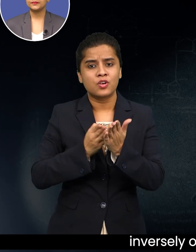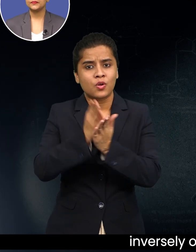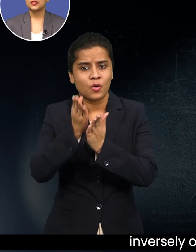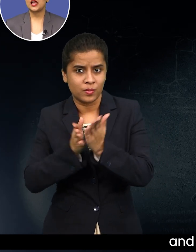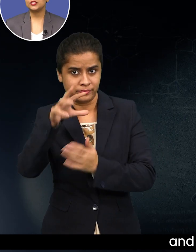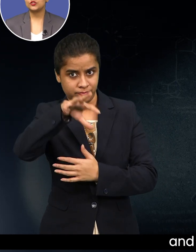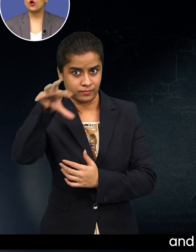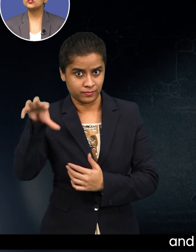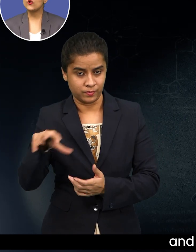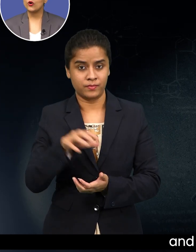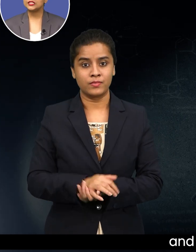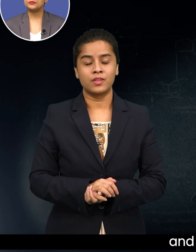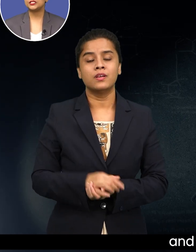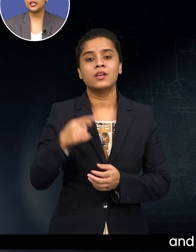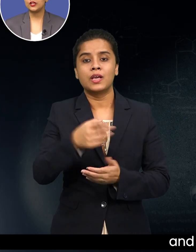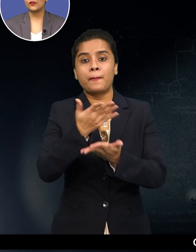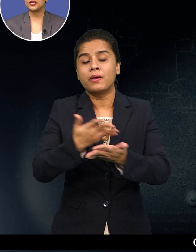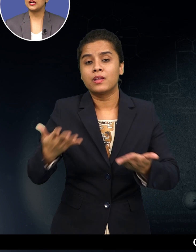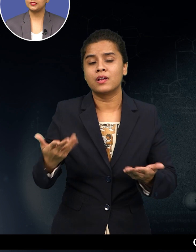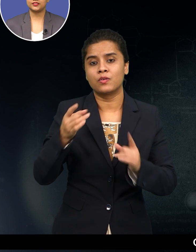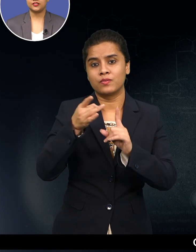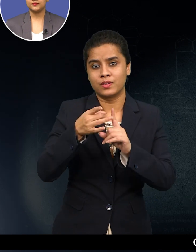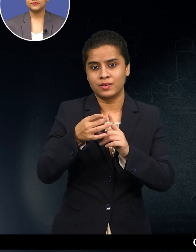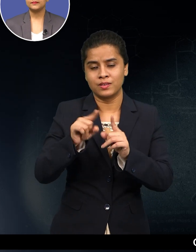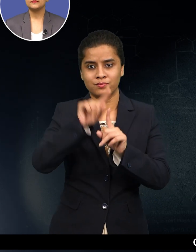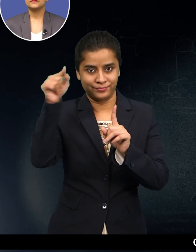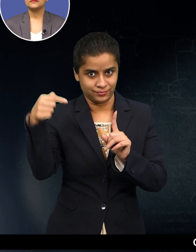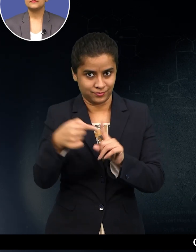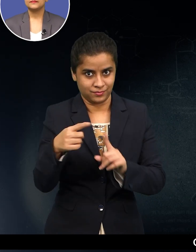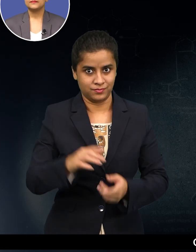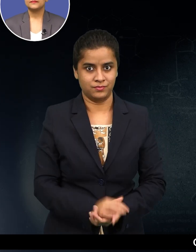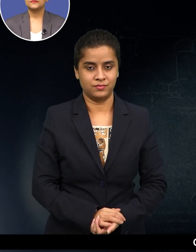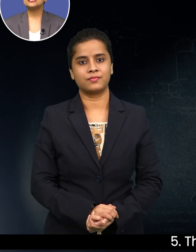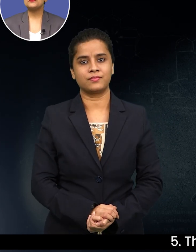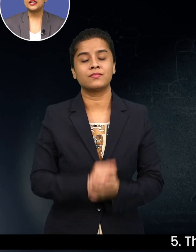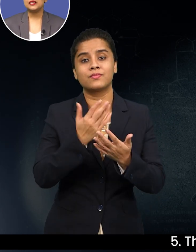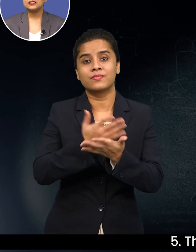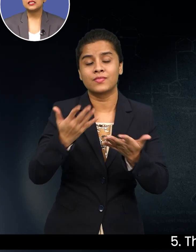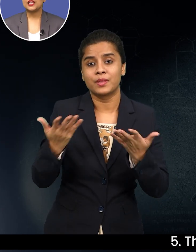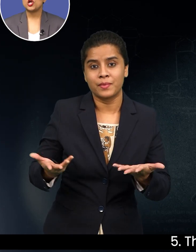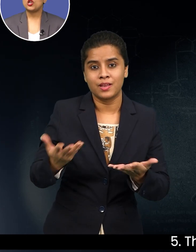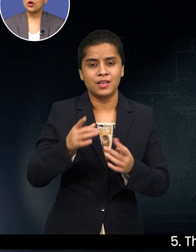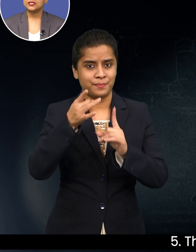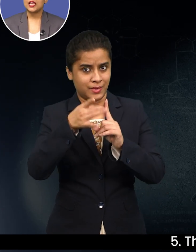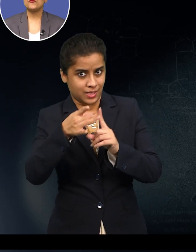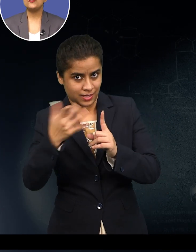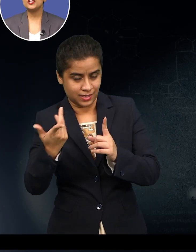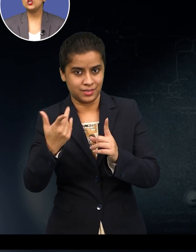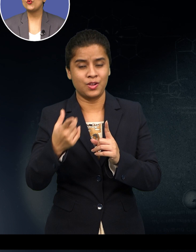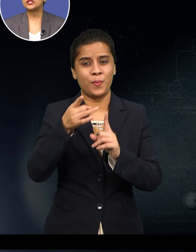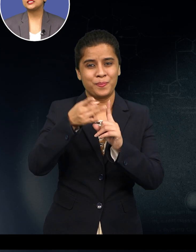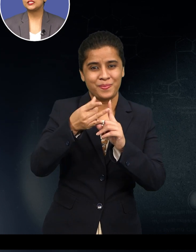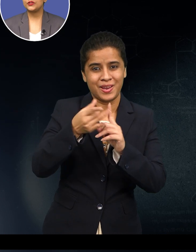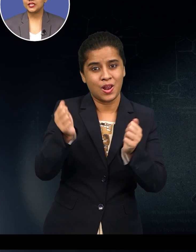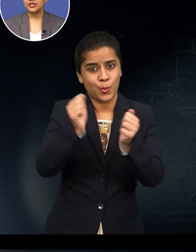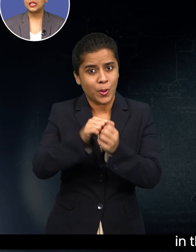section, and also on the material of the conductor. The metals and alloys have very